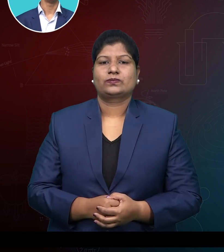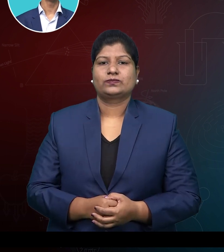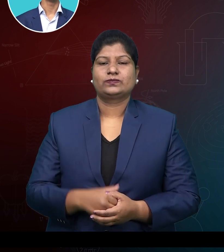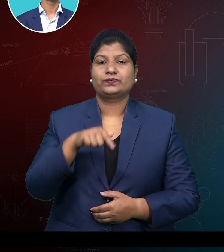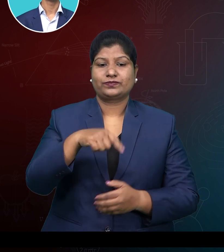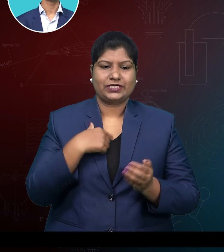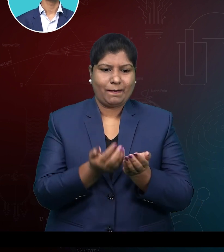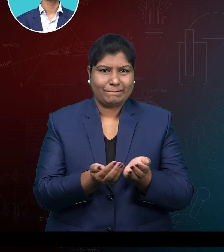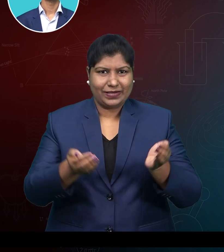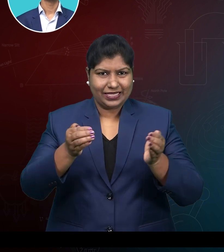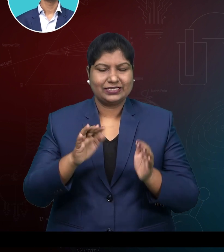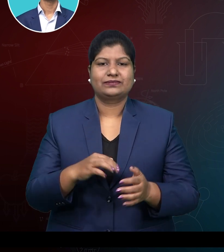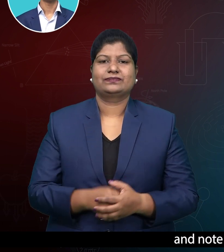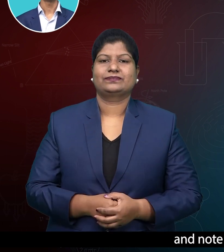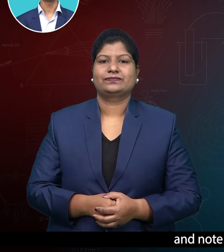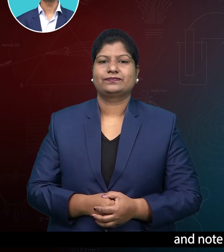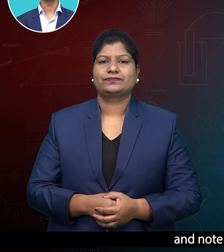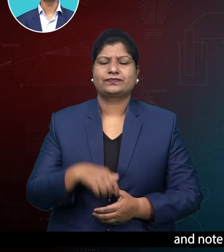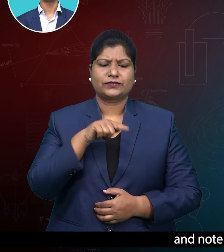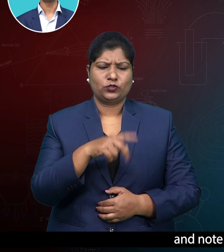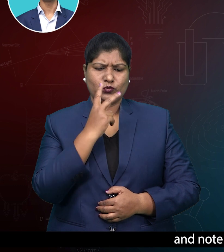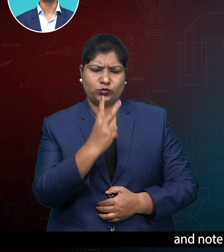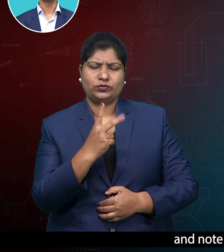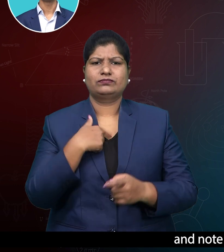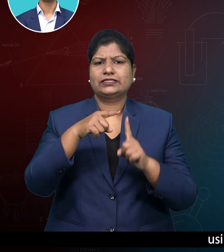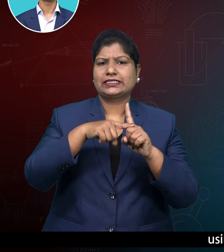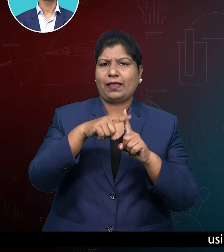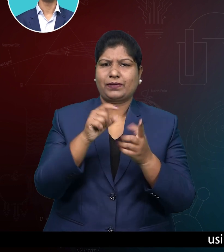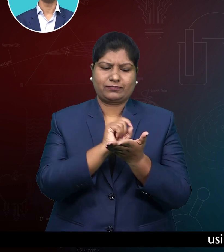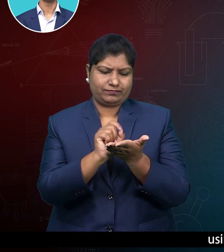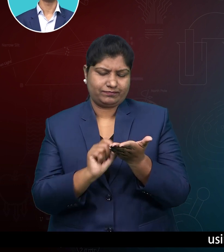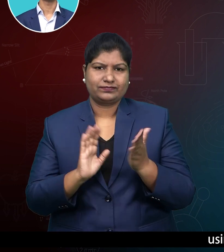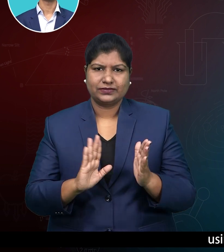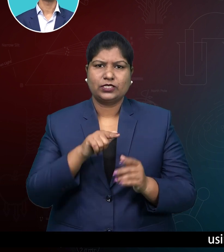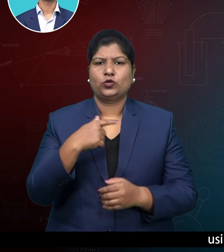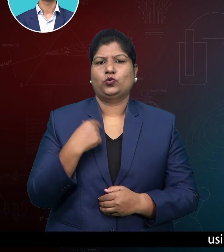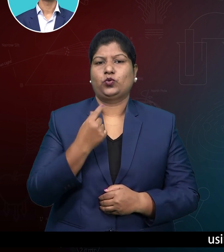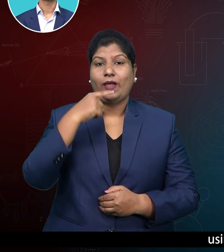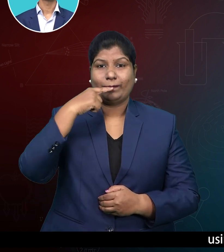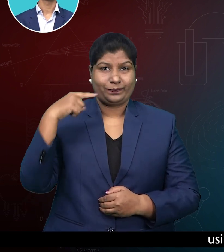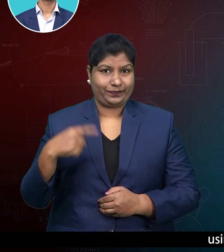in a beaker and note down the temperature using thermometer.